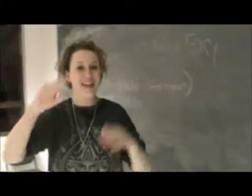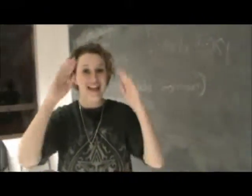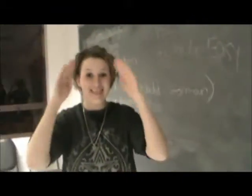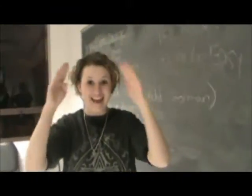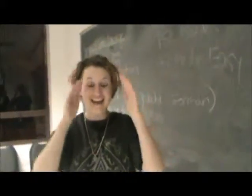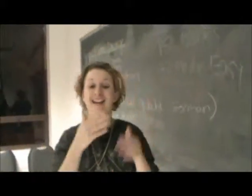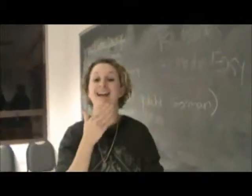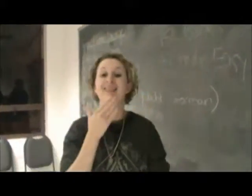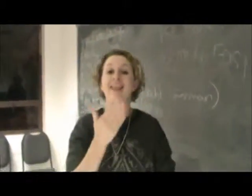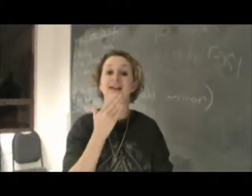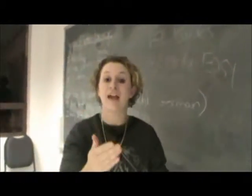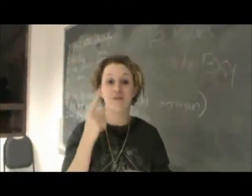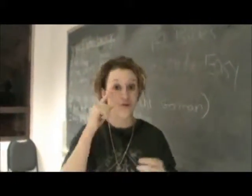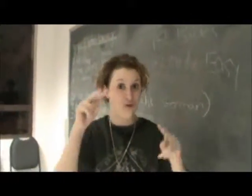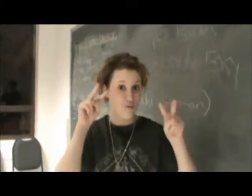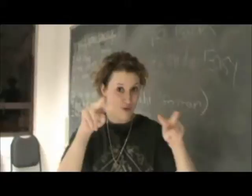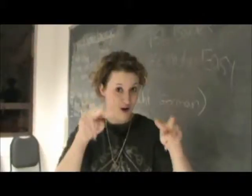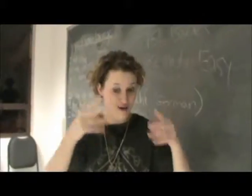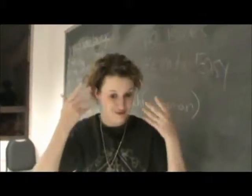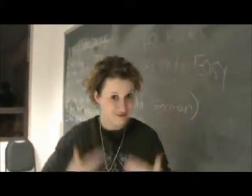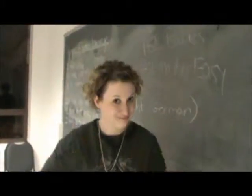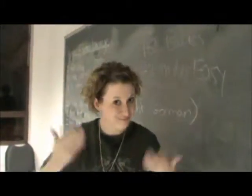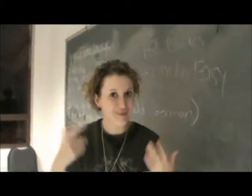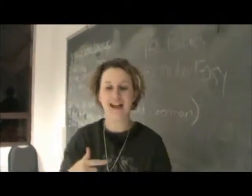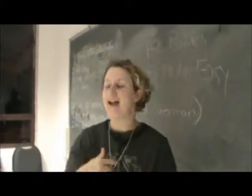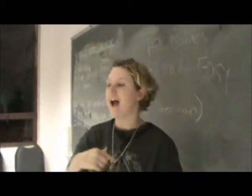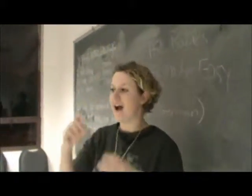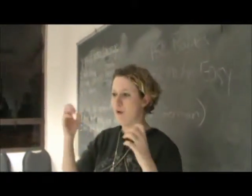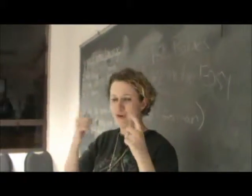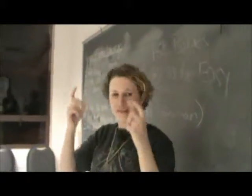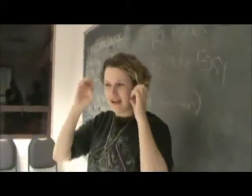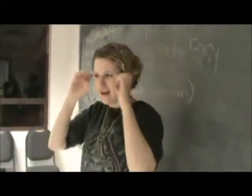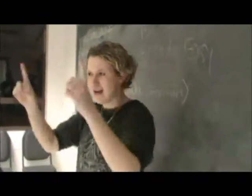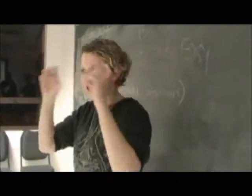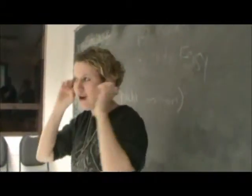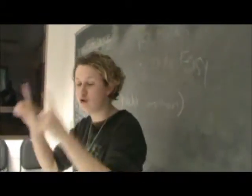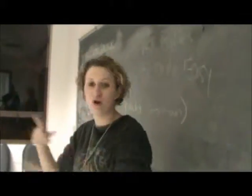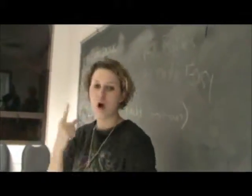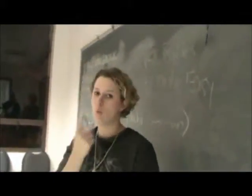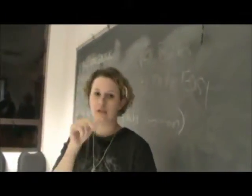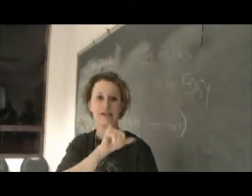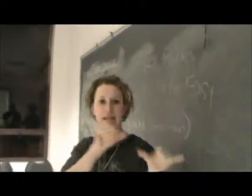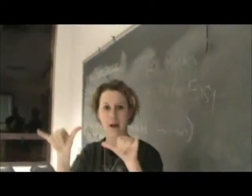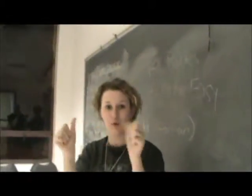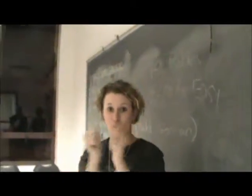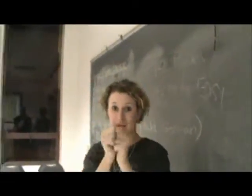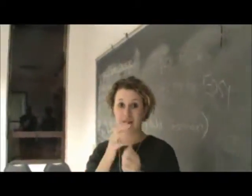Okay. From your house, right? Yep. From north, yeah. Yeah. Yeah. If y'all carpool, that's just fine. 11 minutes, about the same amount of time. All